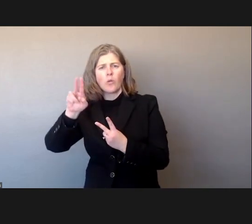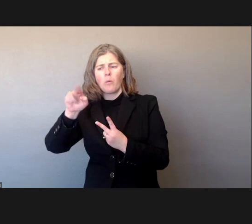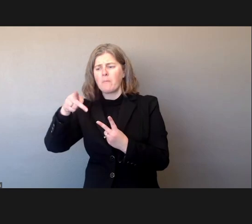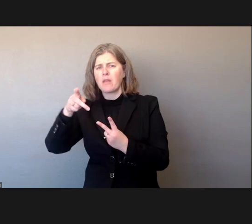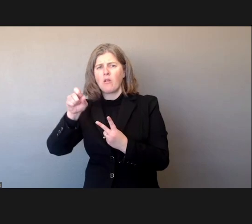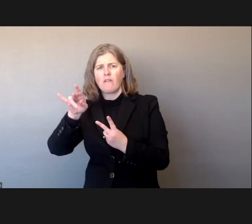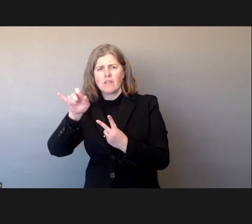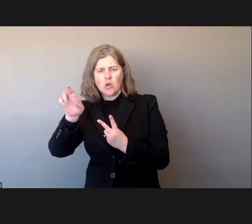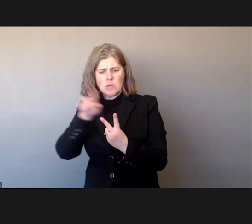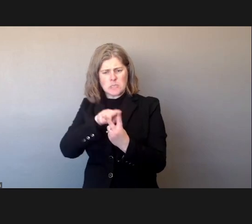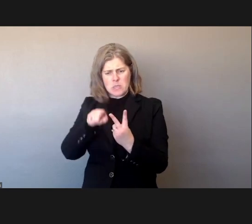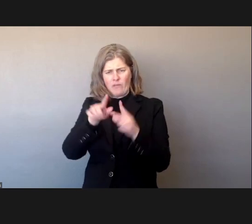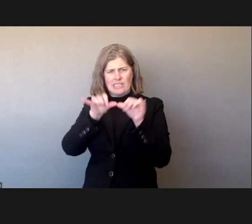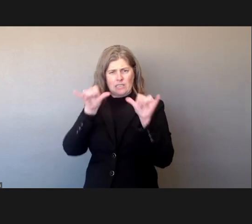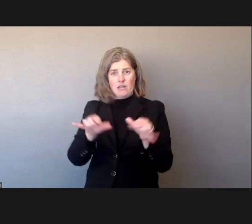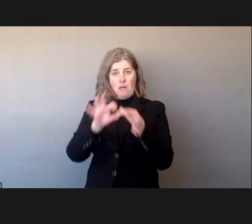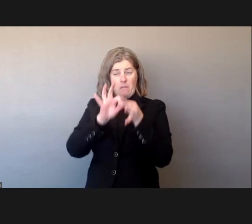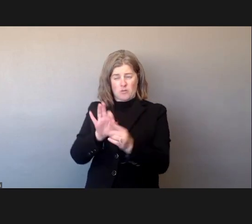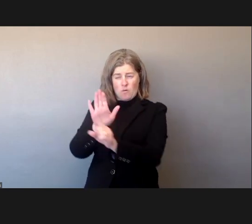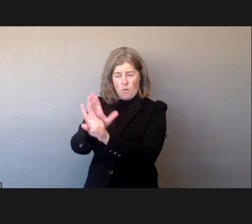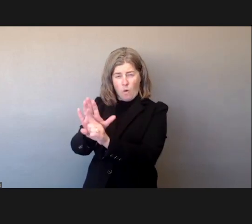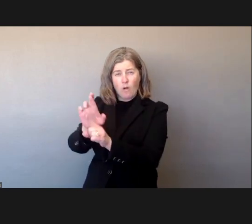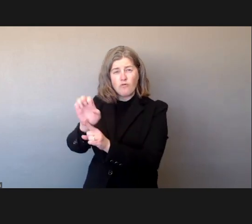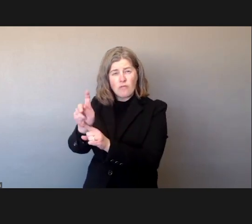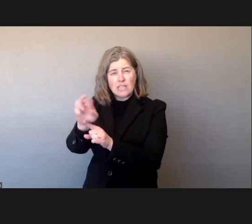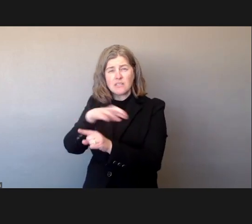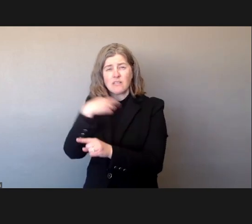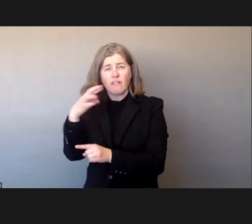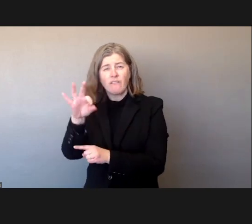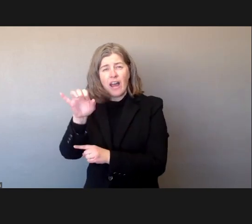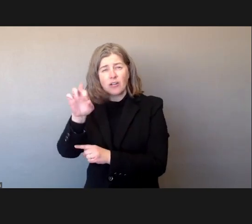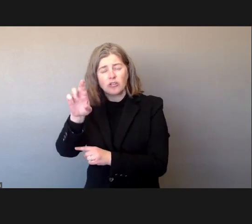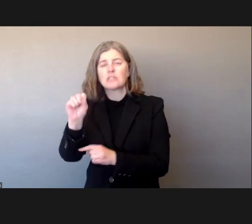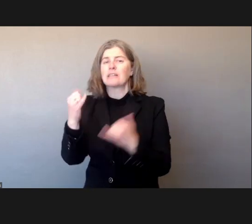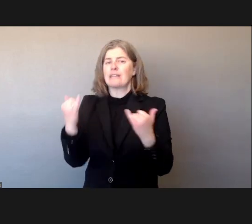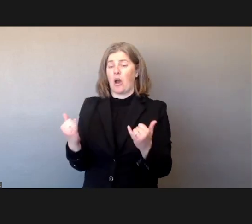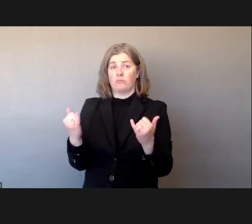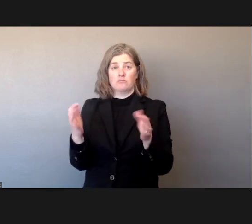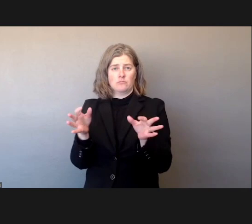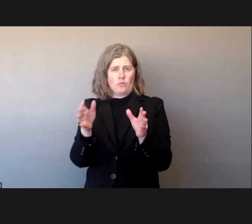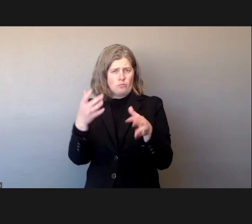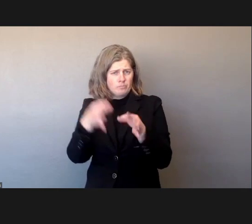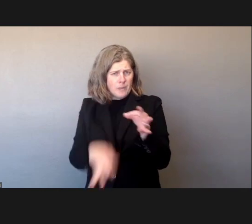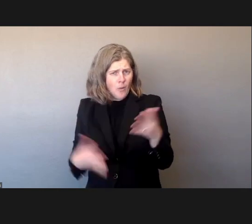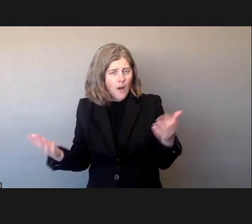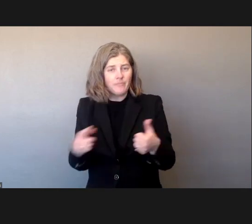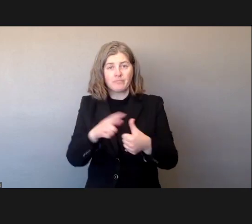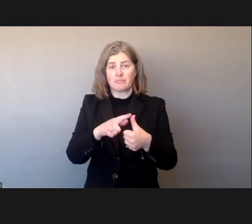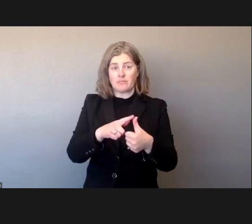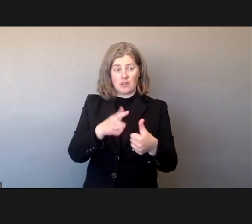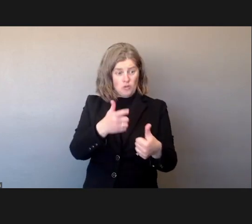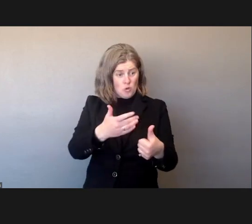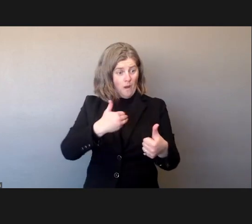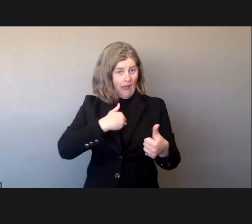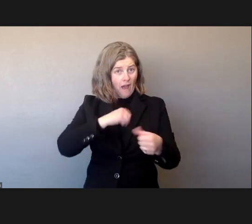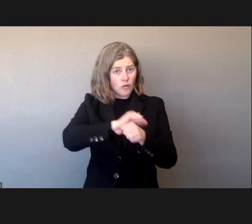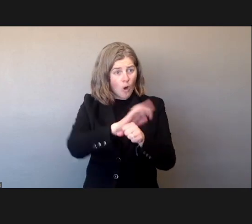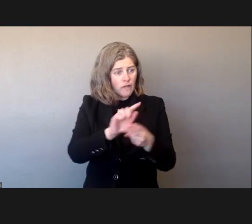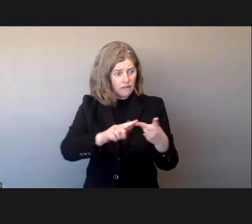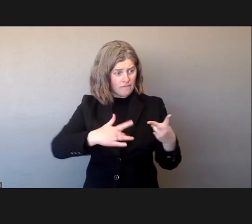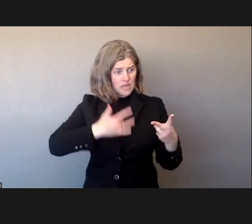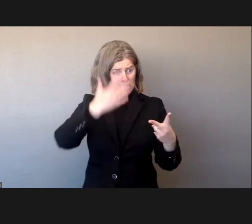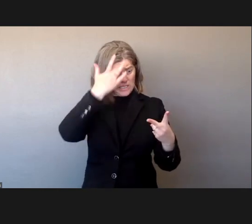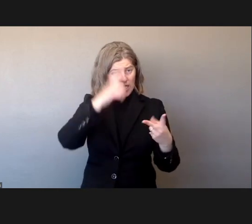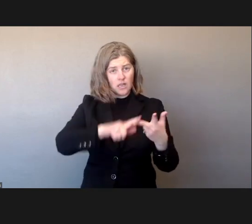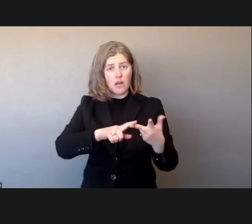and it was based on risk factors. Now it's simply if you have COVID symptoms, a positive test, one or